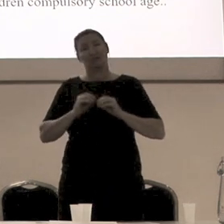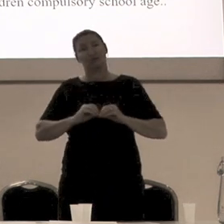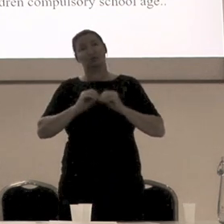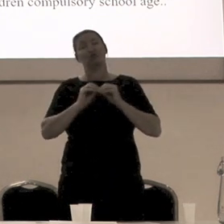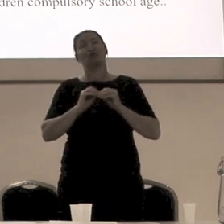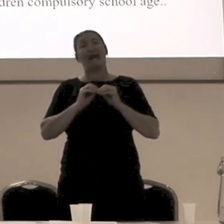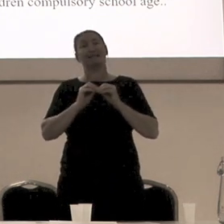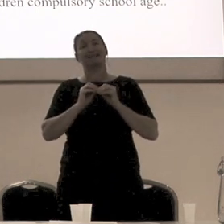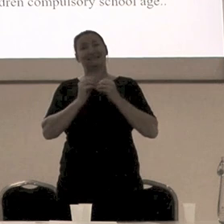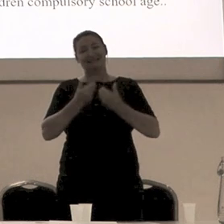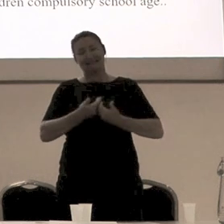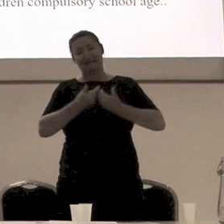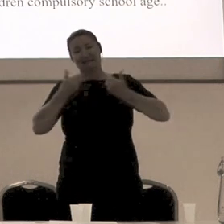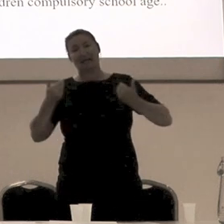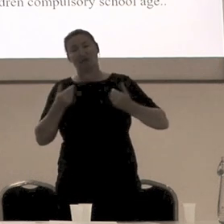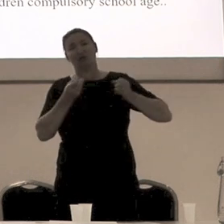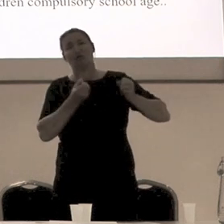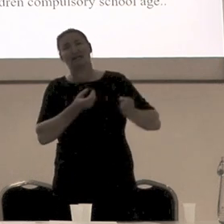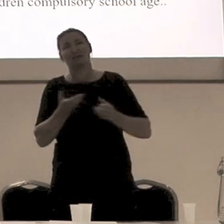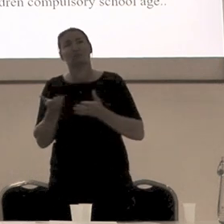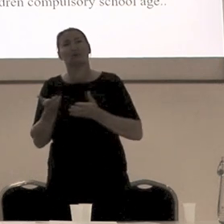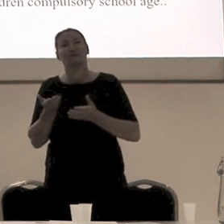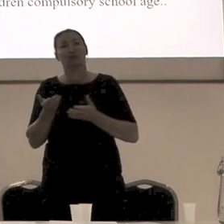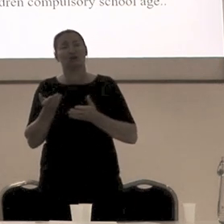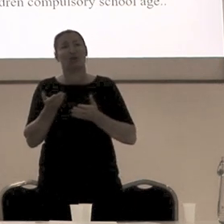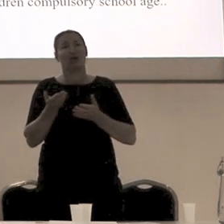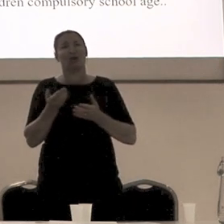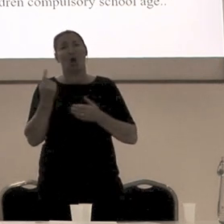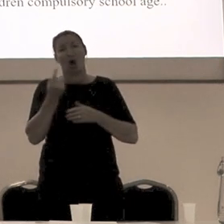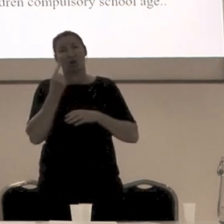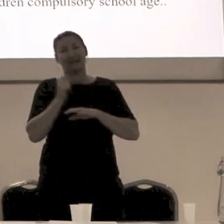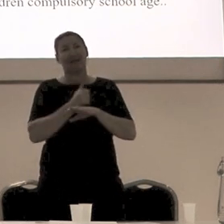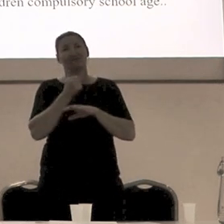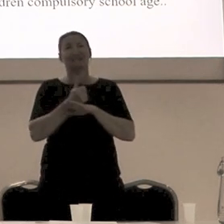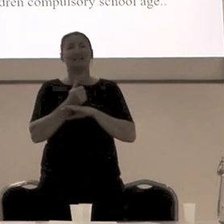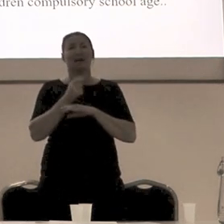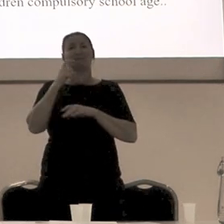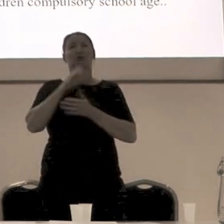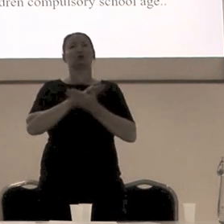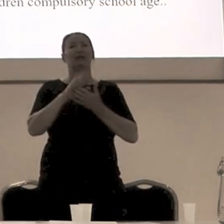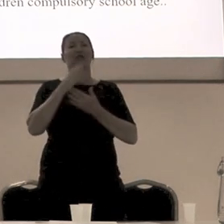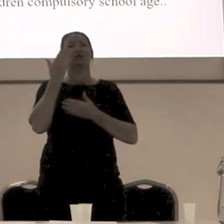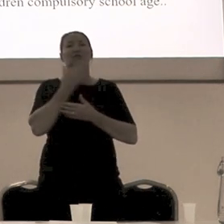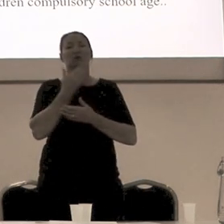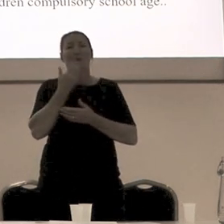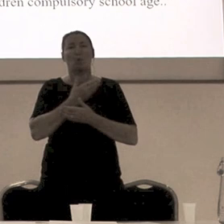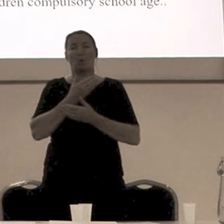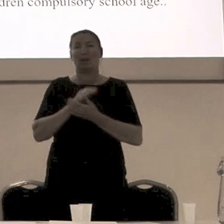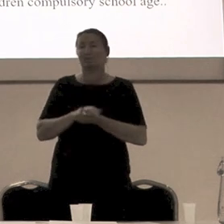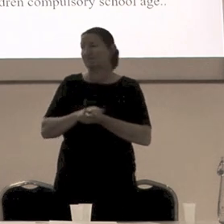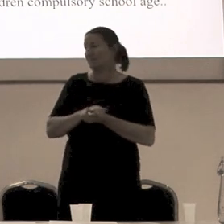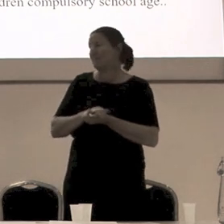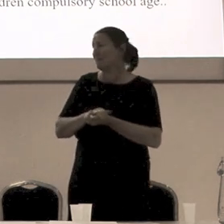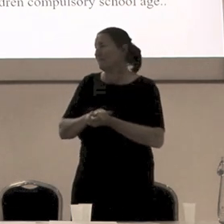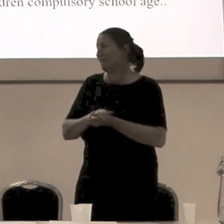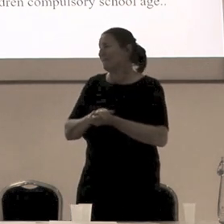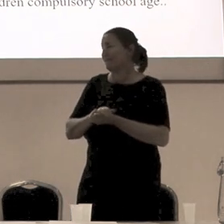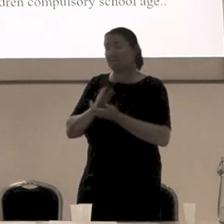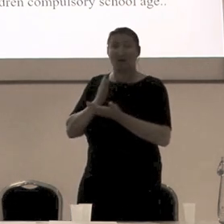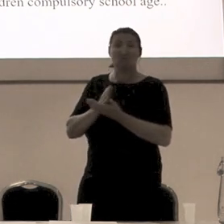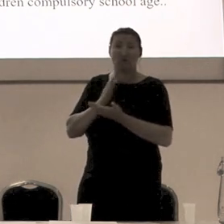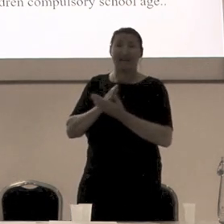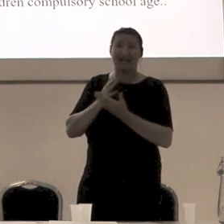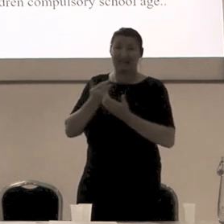own segregated provision. Hers was Sandal Bridge in Cheshire. There are now nice estates there. but there were a whole number